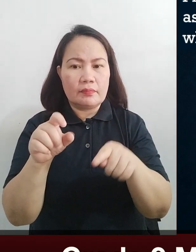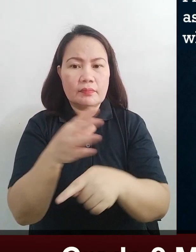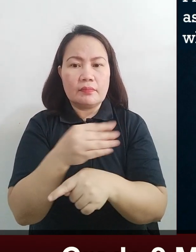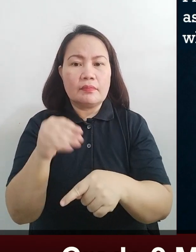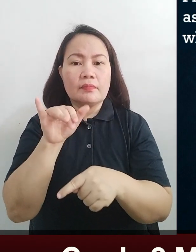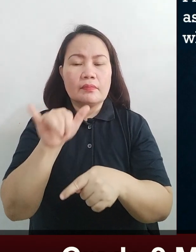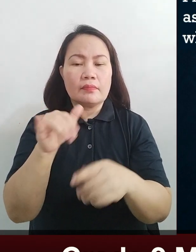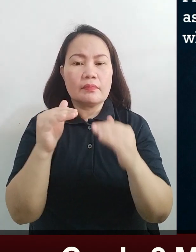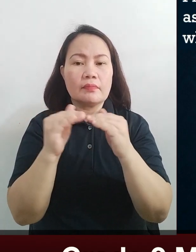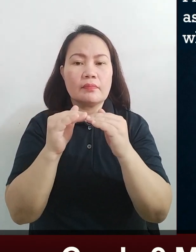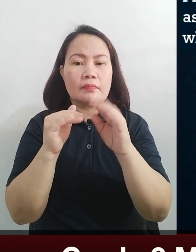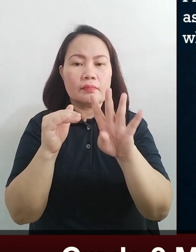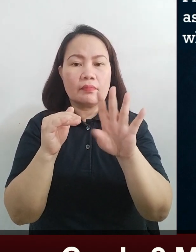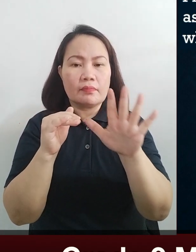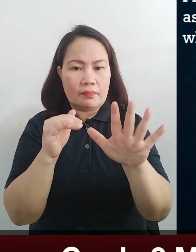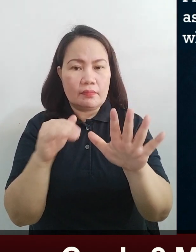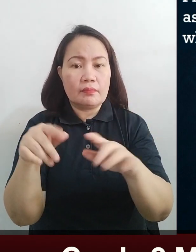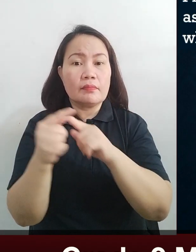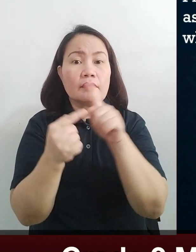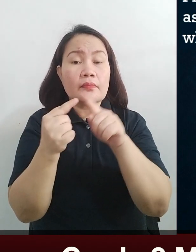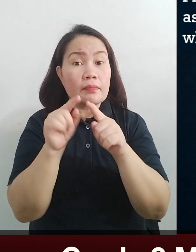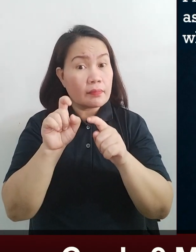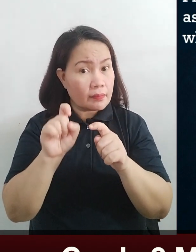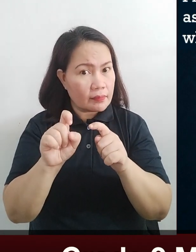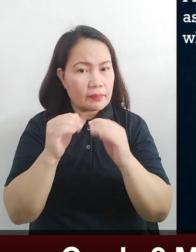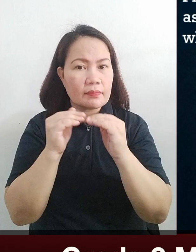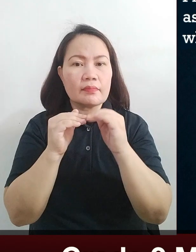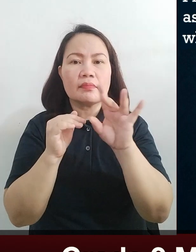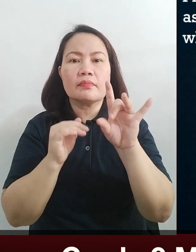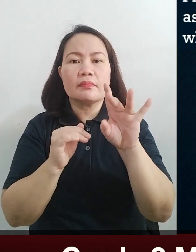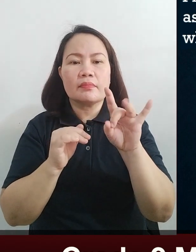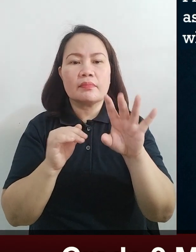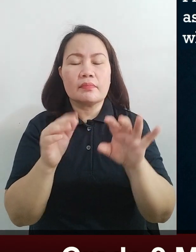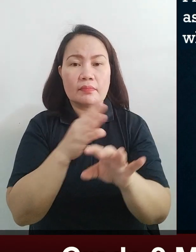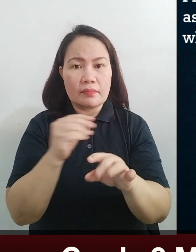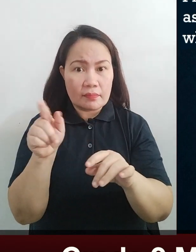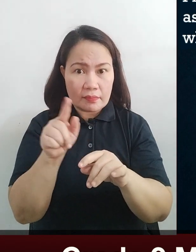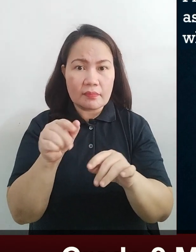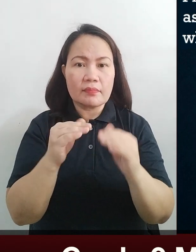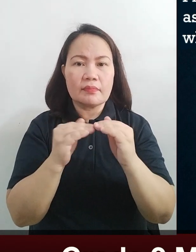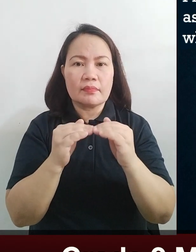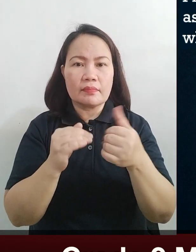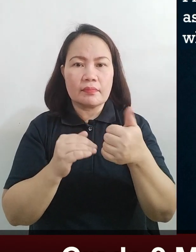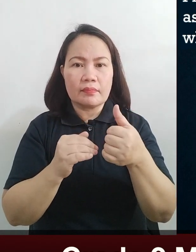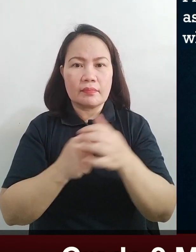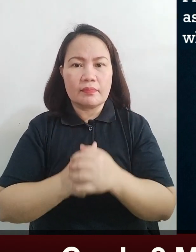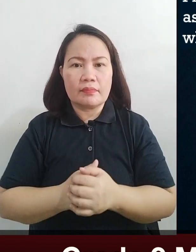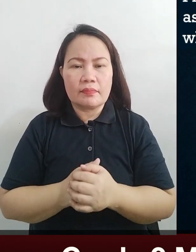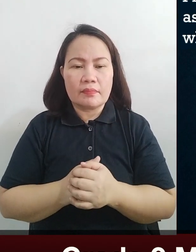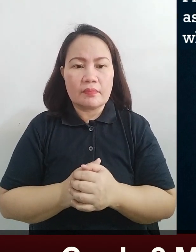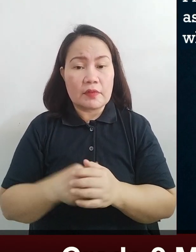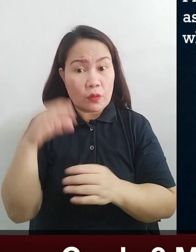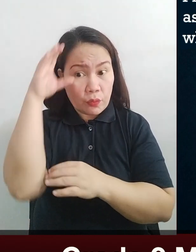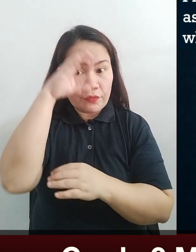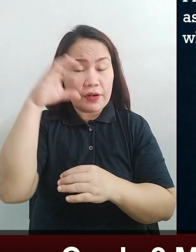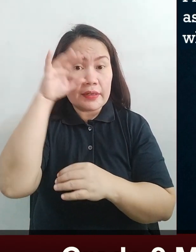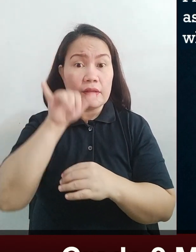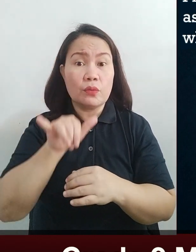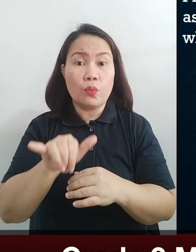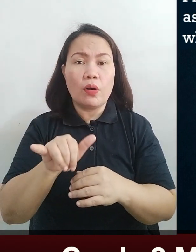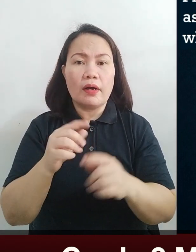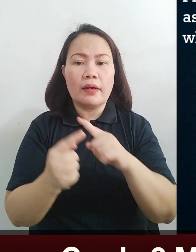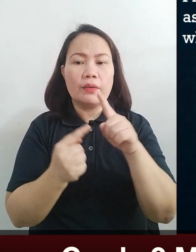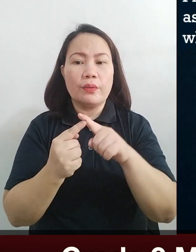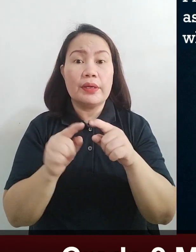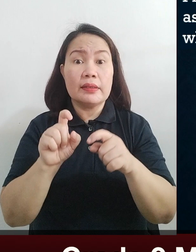Z, and Y equals 45 when X is equal to 18 and Z equals 10. So,